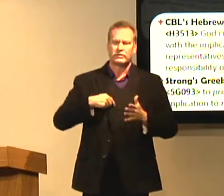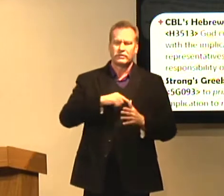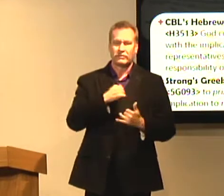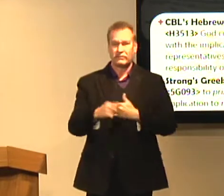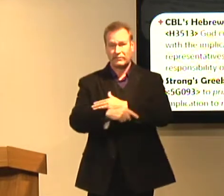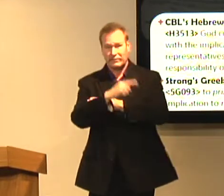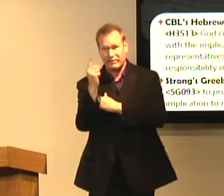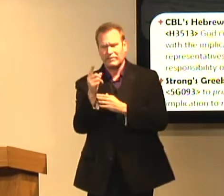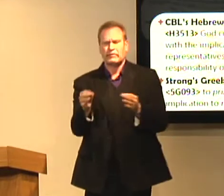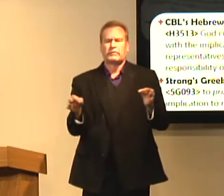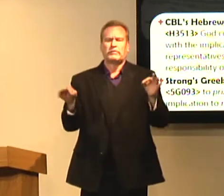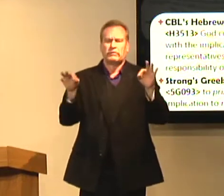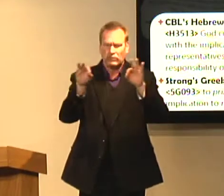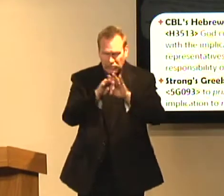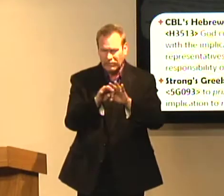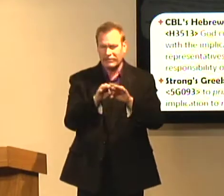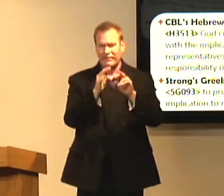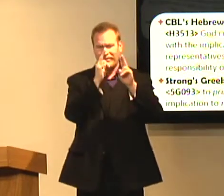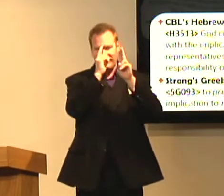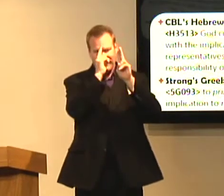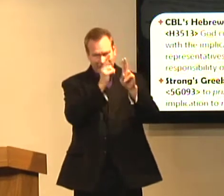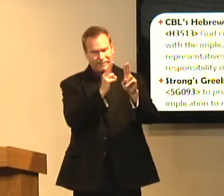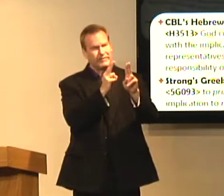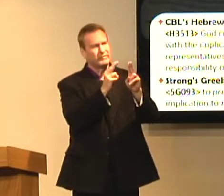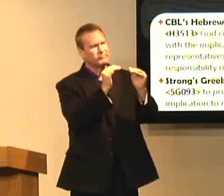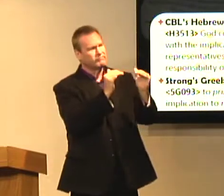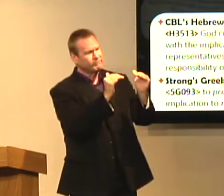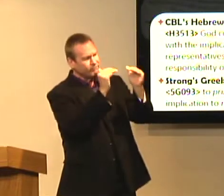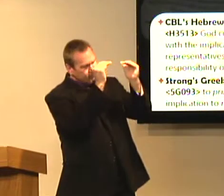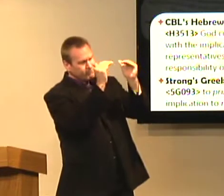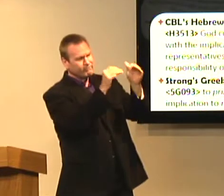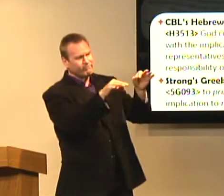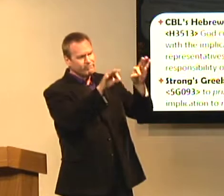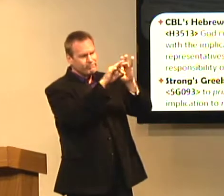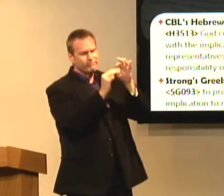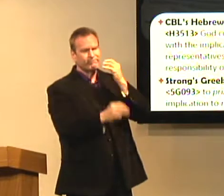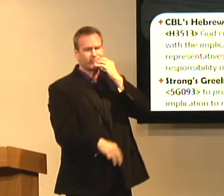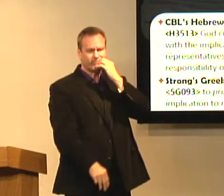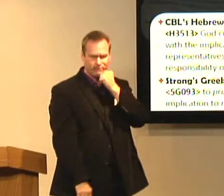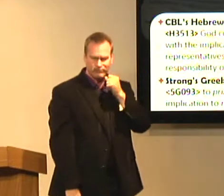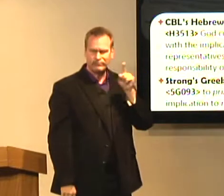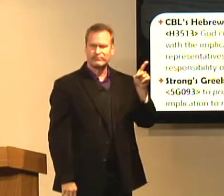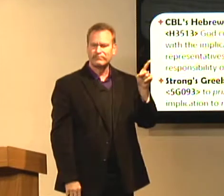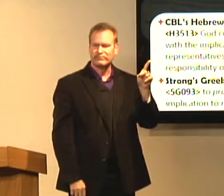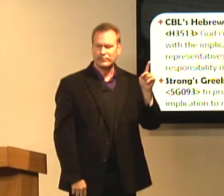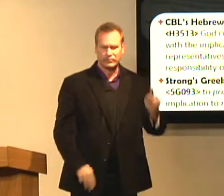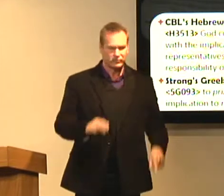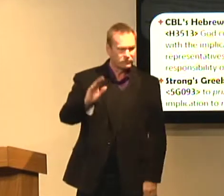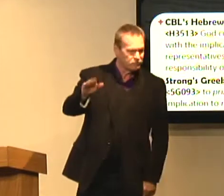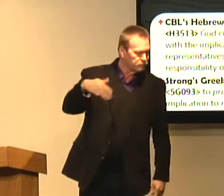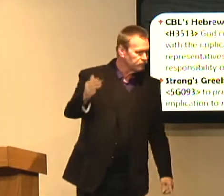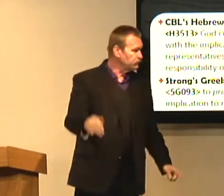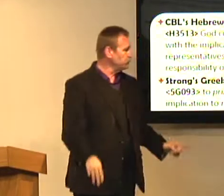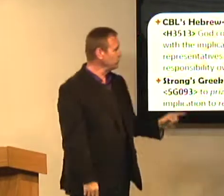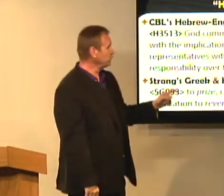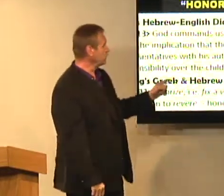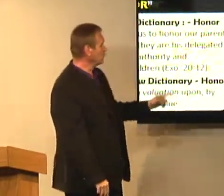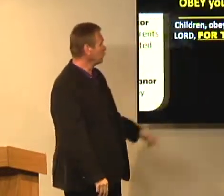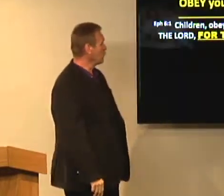So I encourage us today to recall how critical it is to honor our parents, to cherish them, to revere